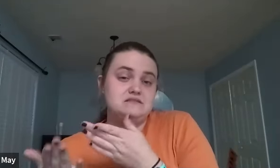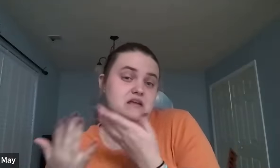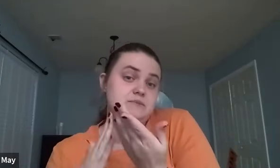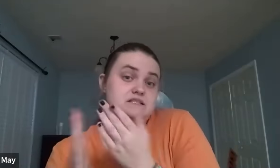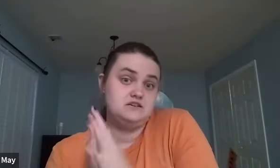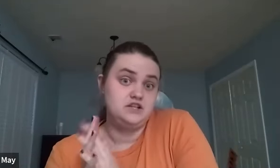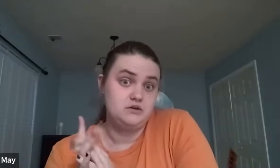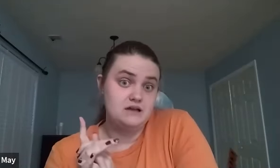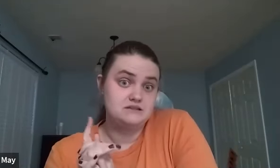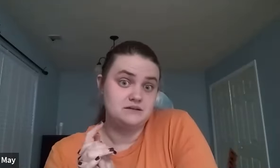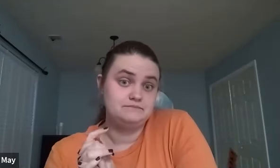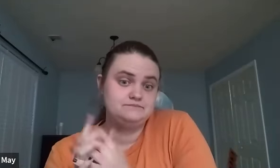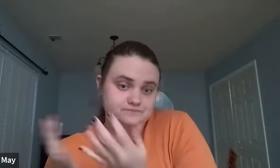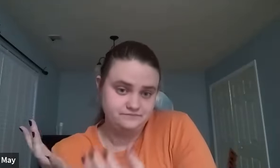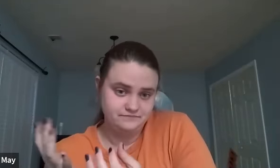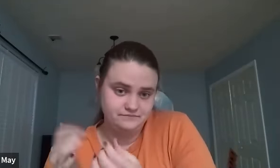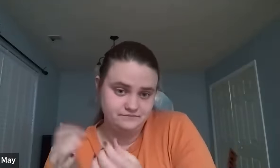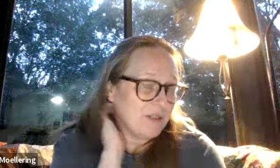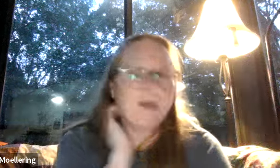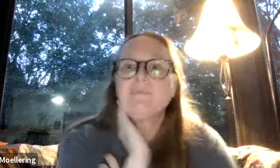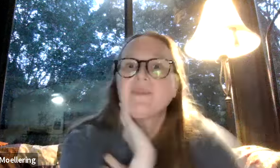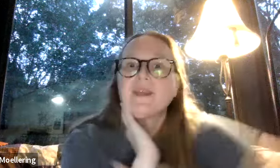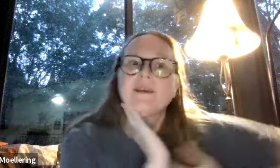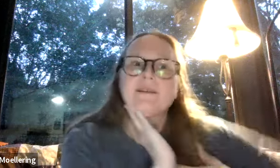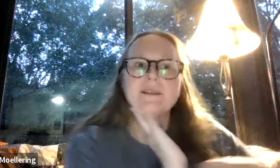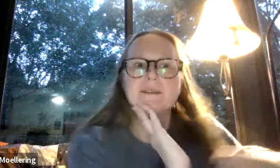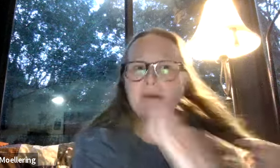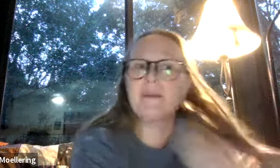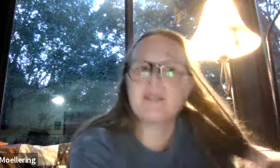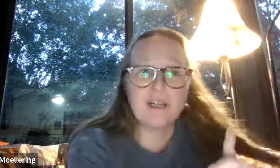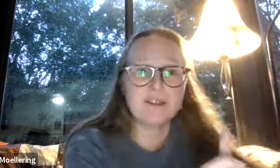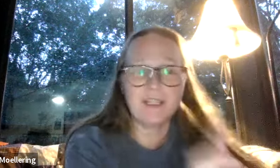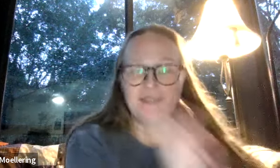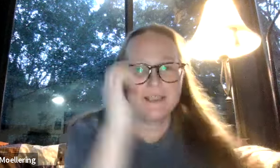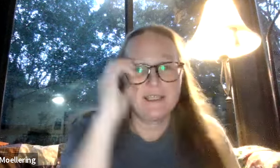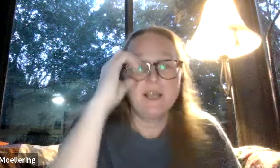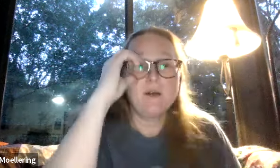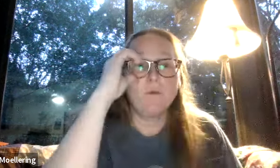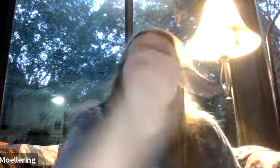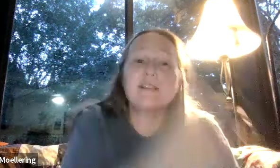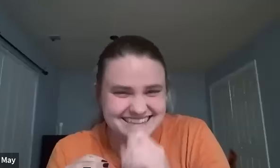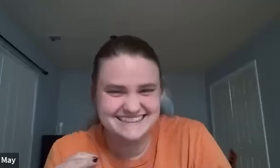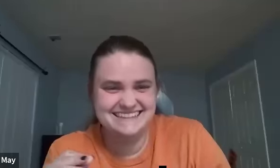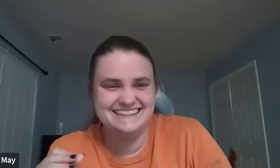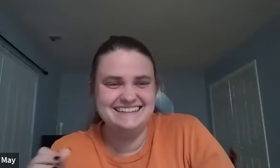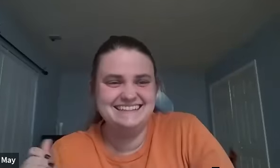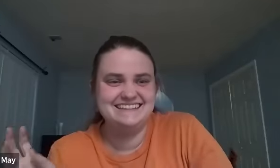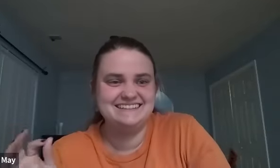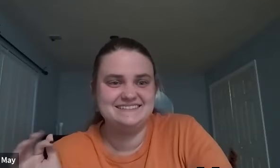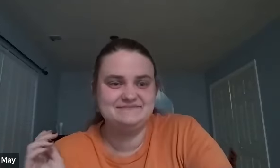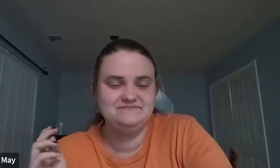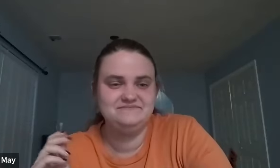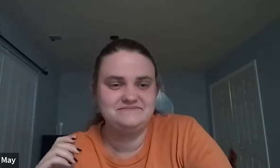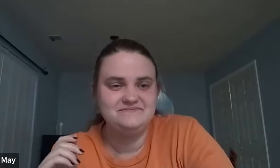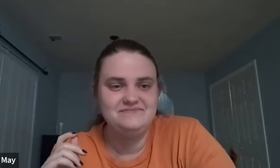that's basically you asking. Okay, can I clarify? Yes. Let me make sure I understand this. What you're saying is basically, if